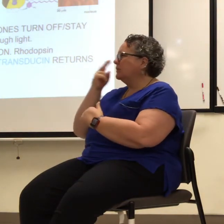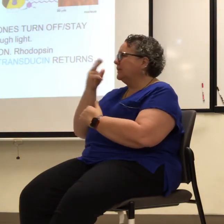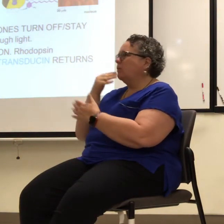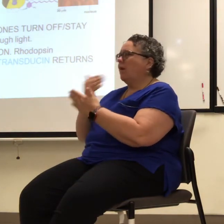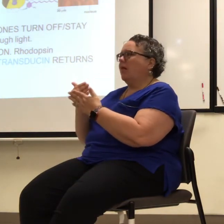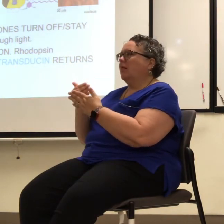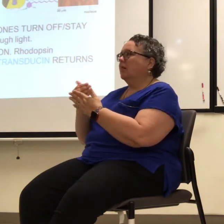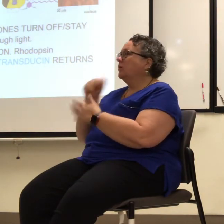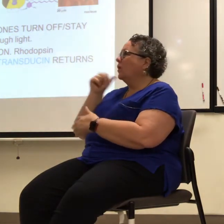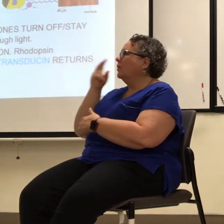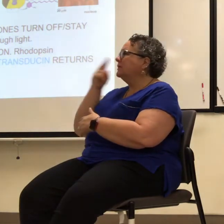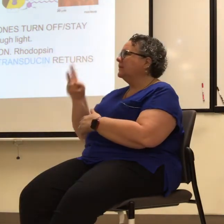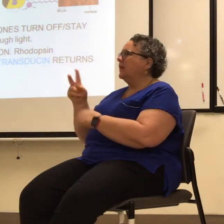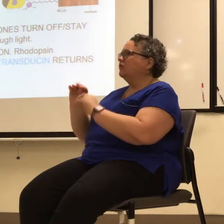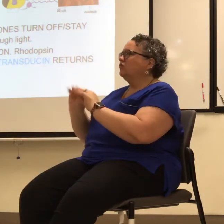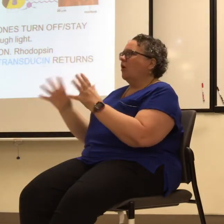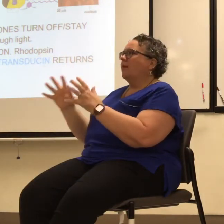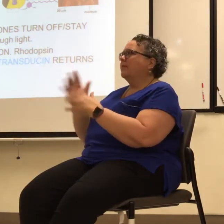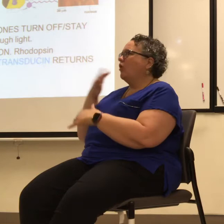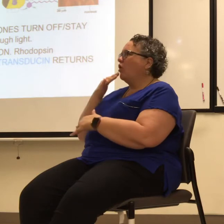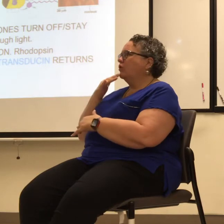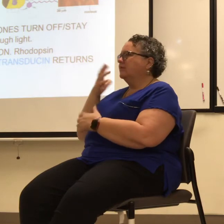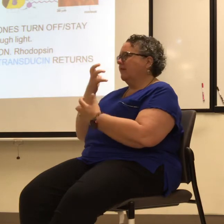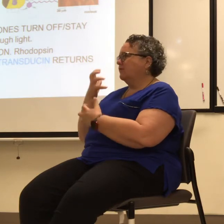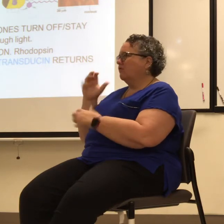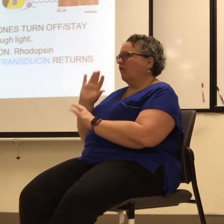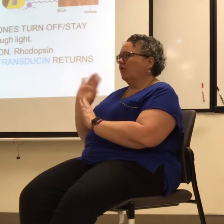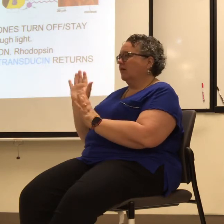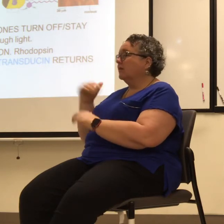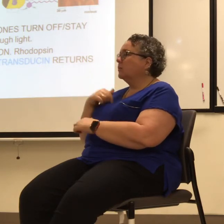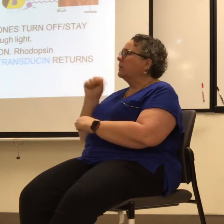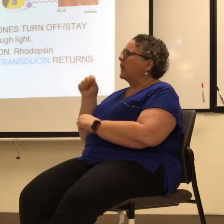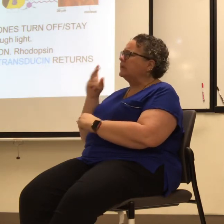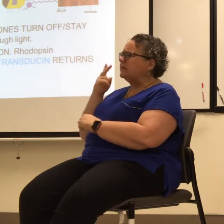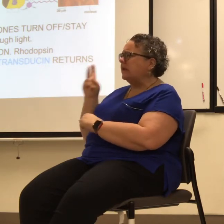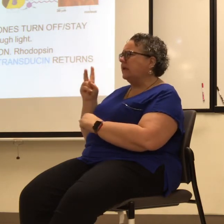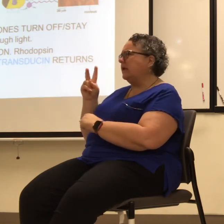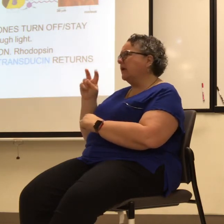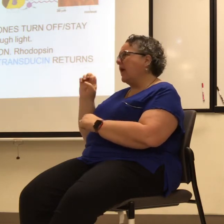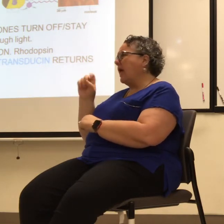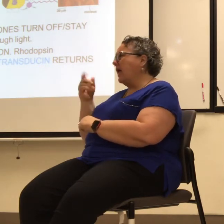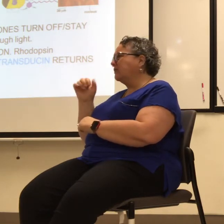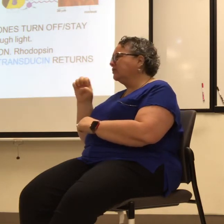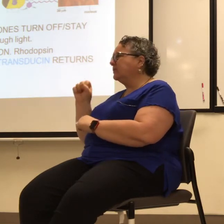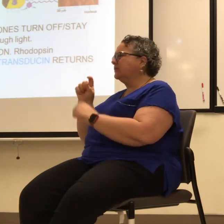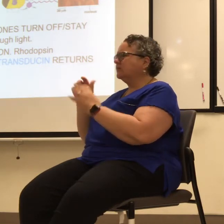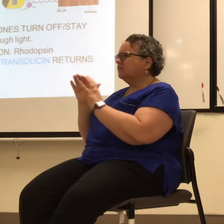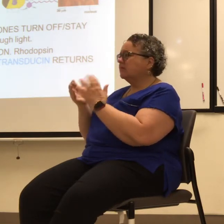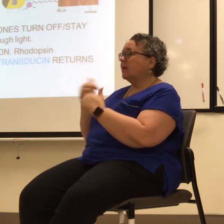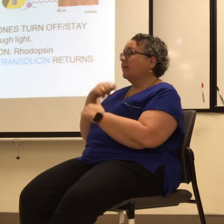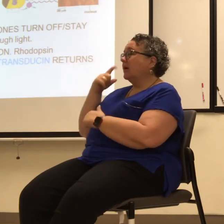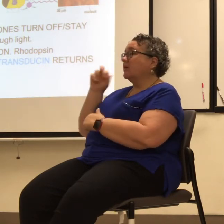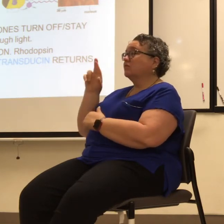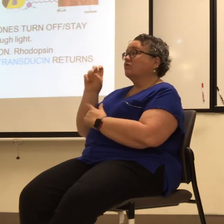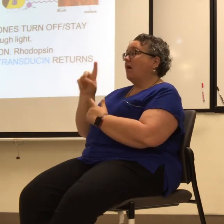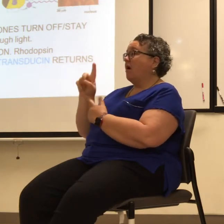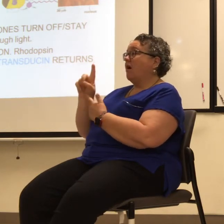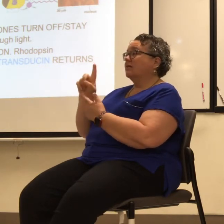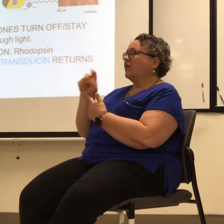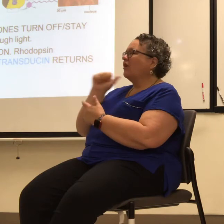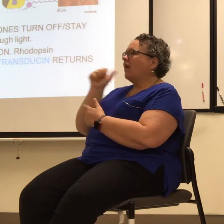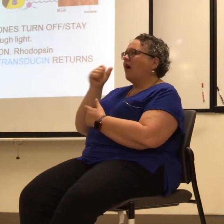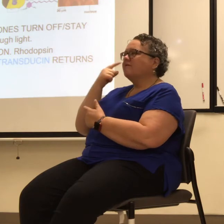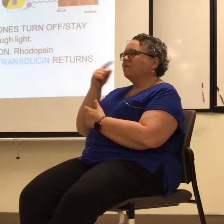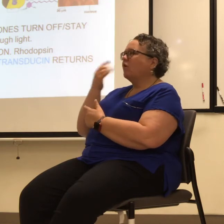see sharp colors in the dark. You can make out edges, right? Because rods are not for